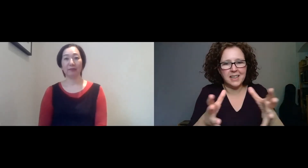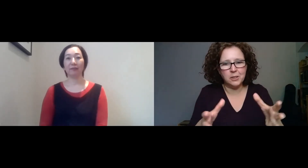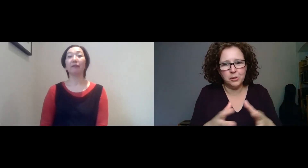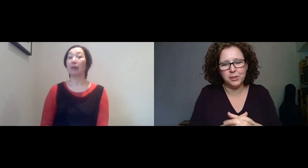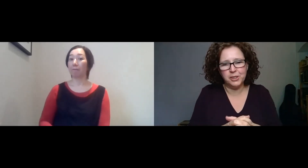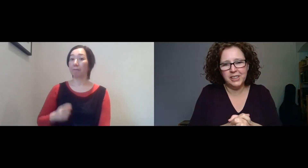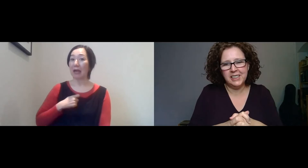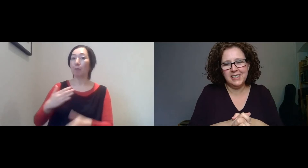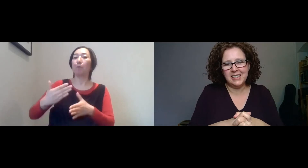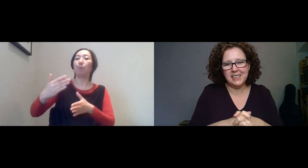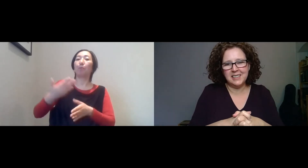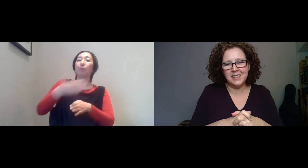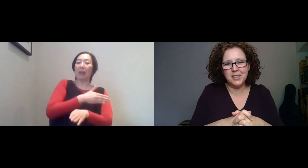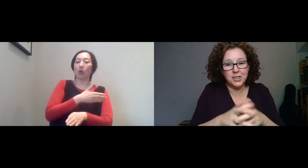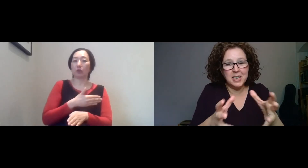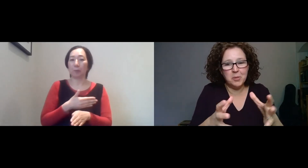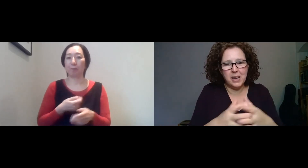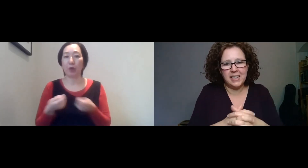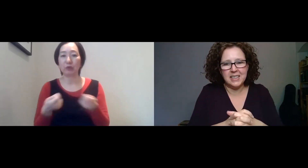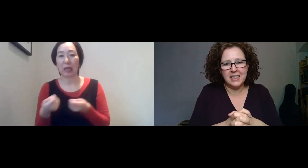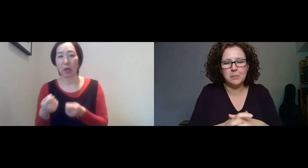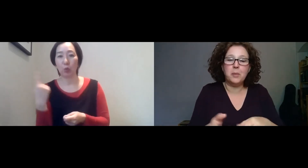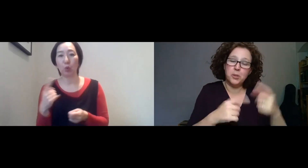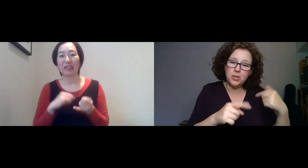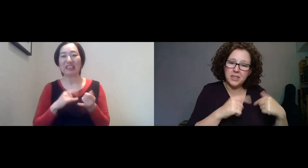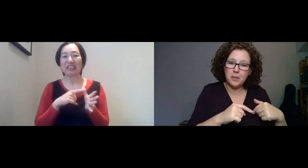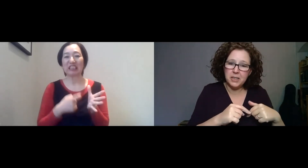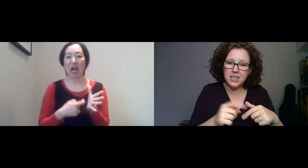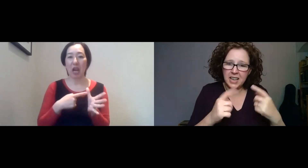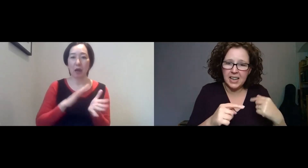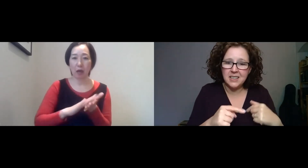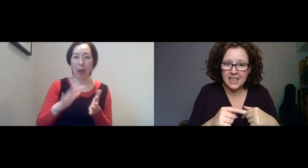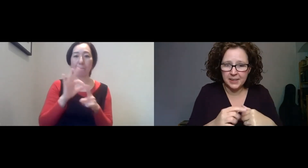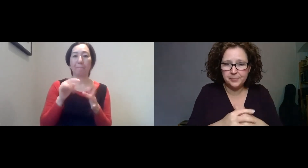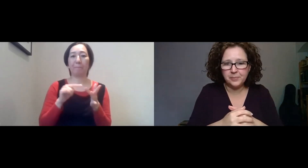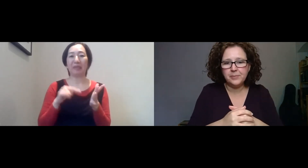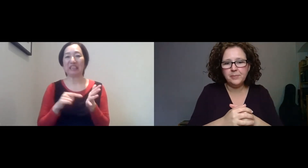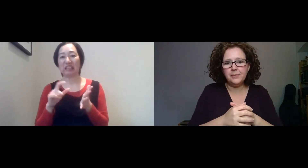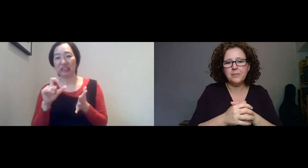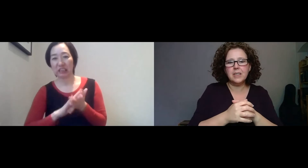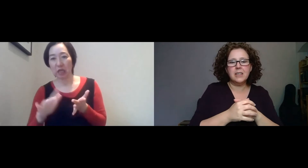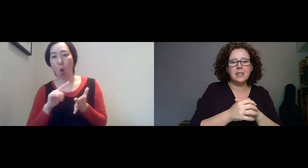to this technical crew, to the team that we had. And my producer that I previously had, Sarah,